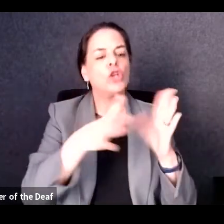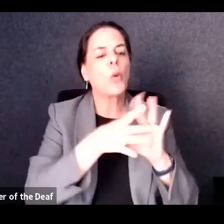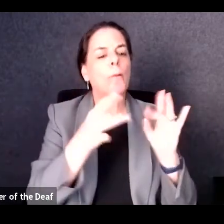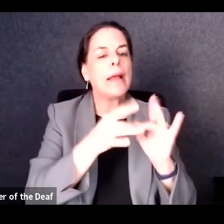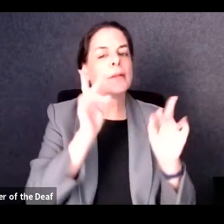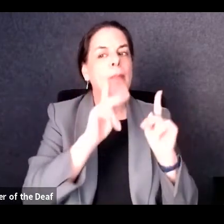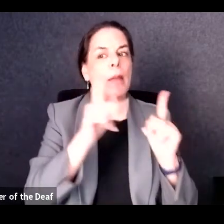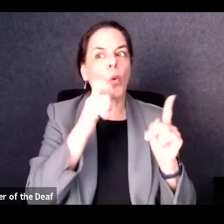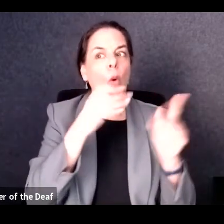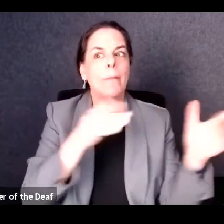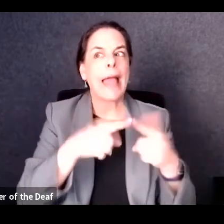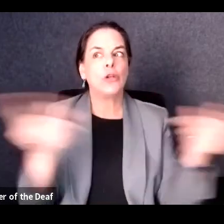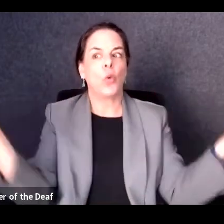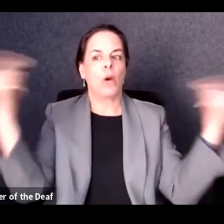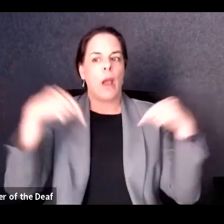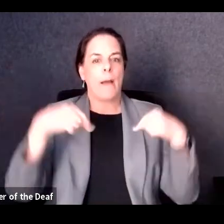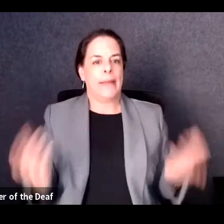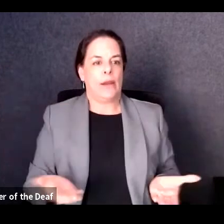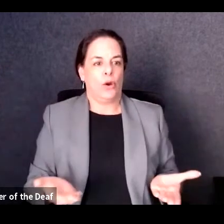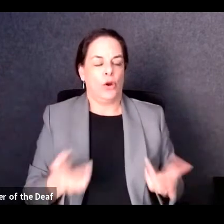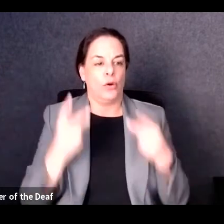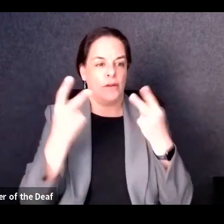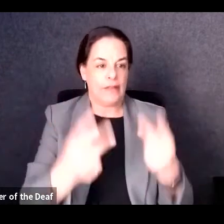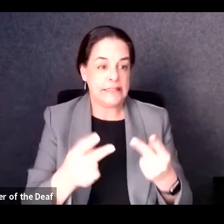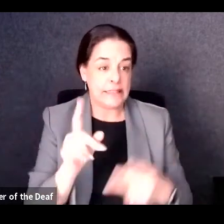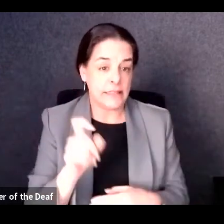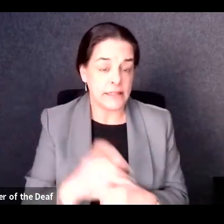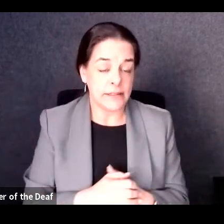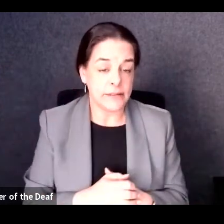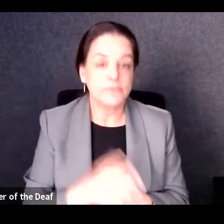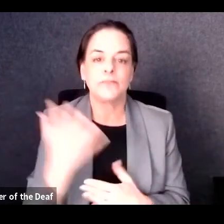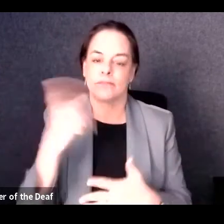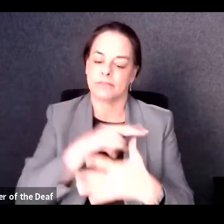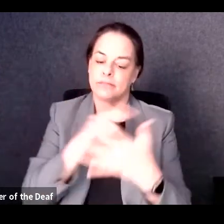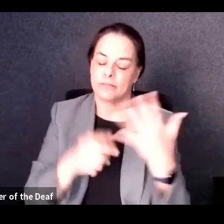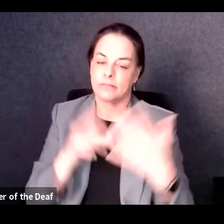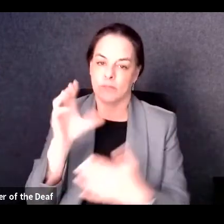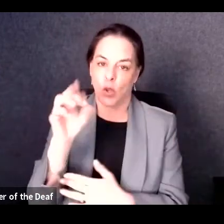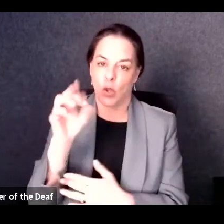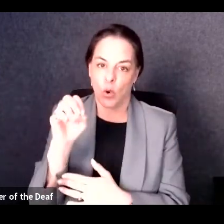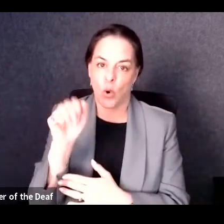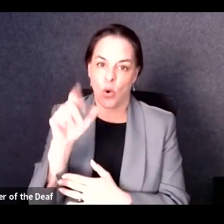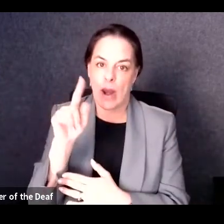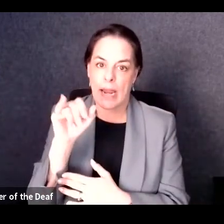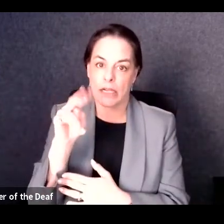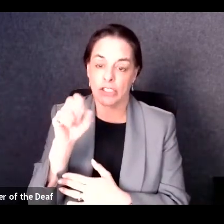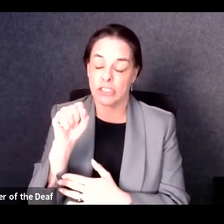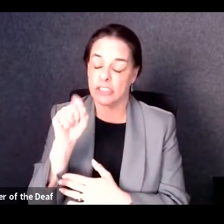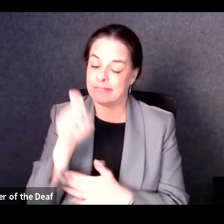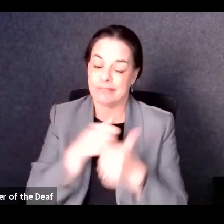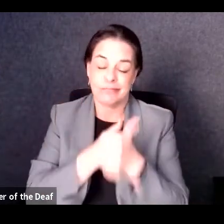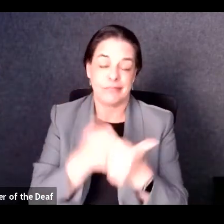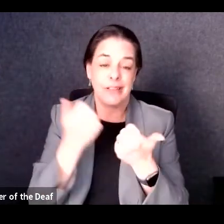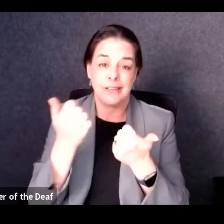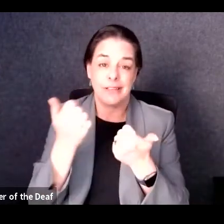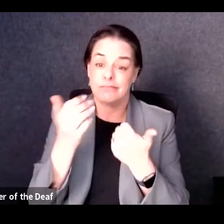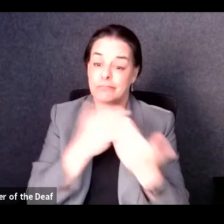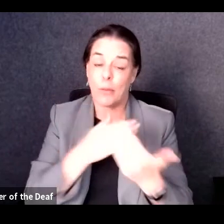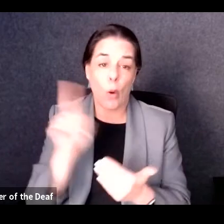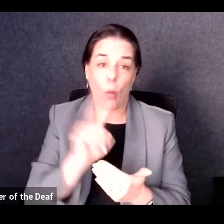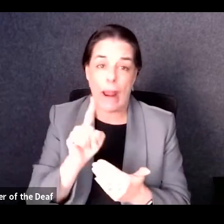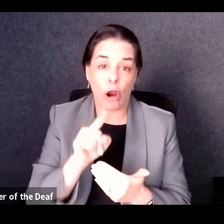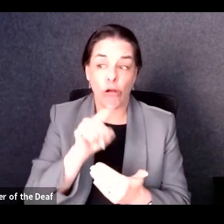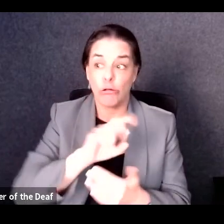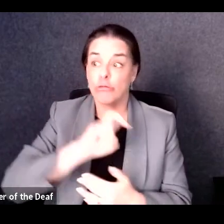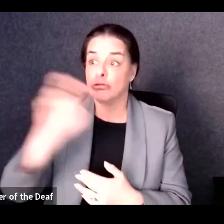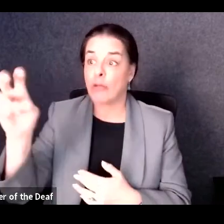people planning on coming here? So the 5 core actions apply no matter where you are, whether you're traveling for vacation.